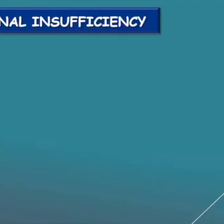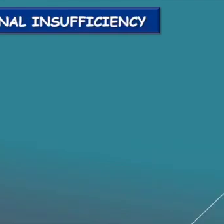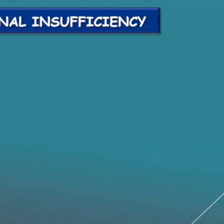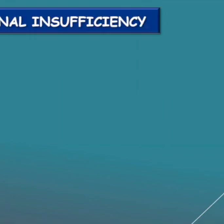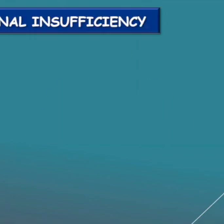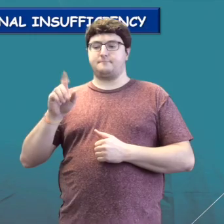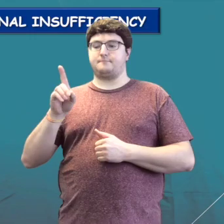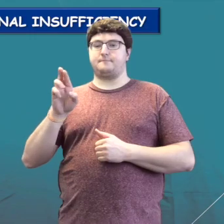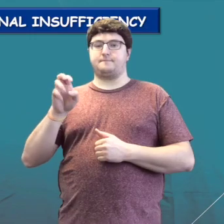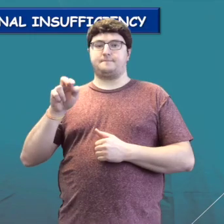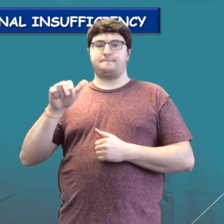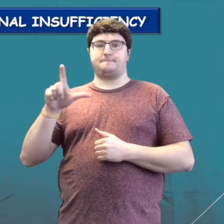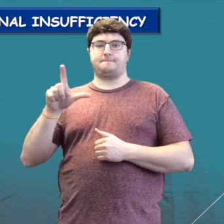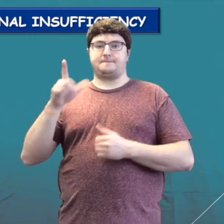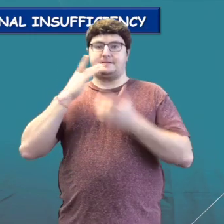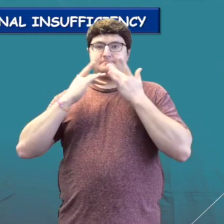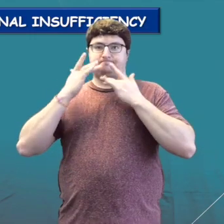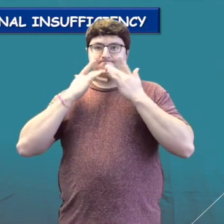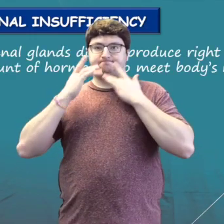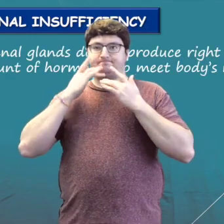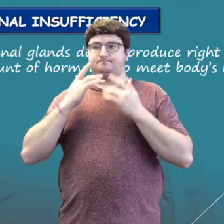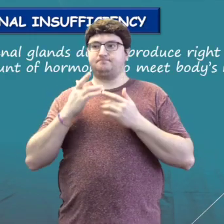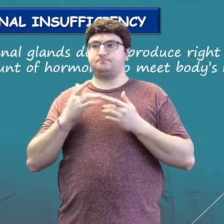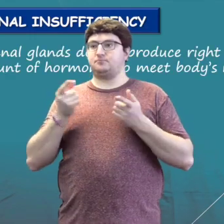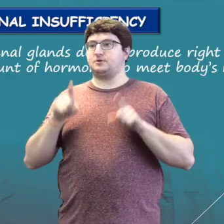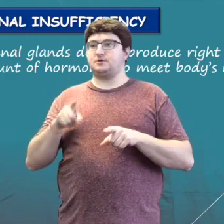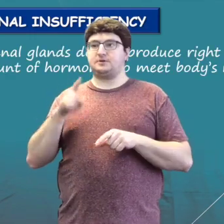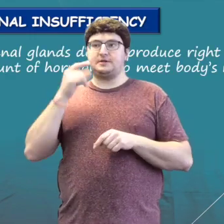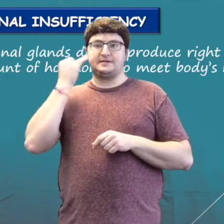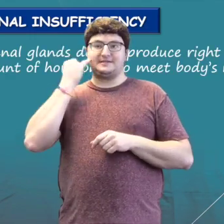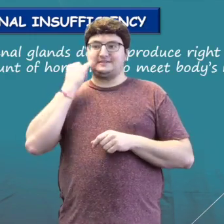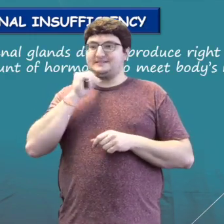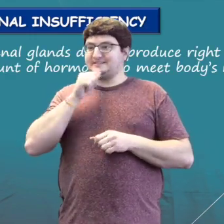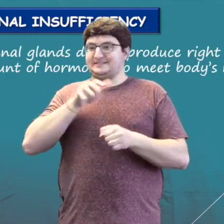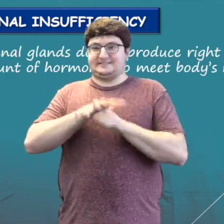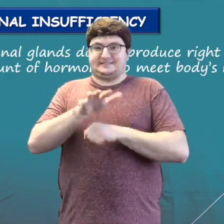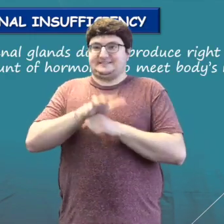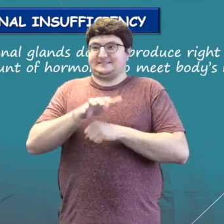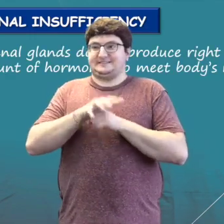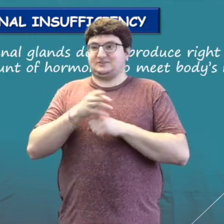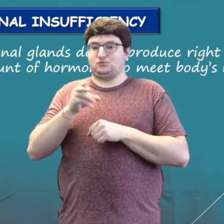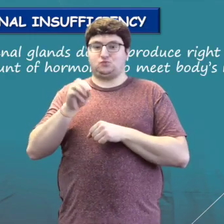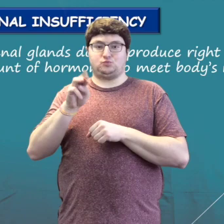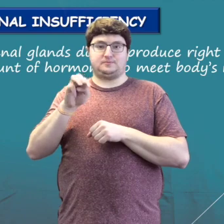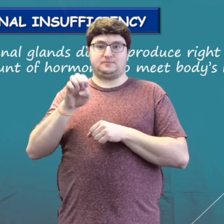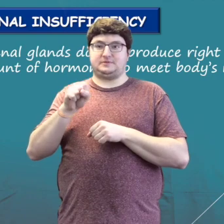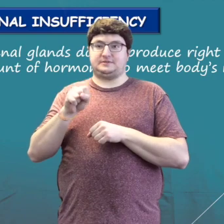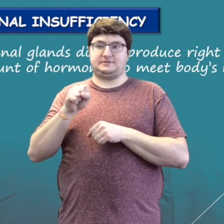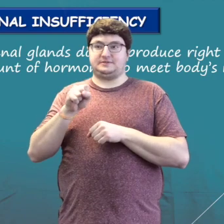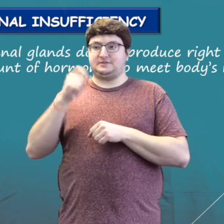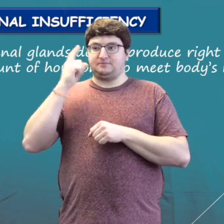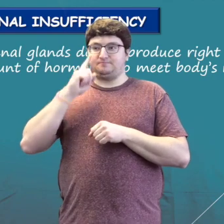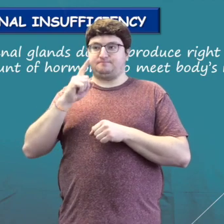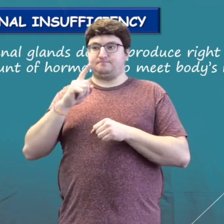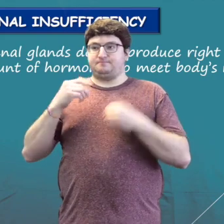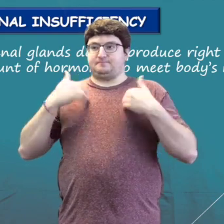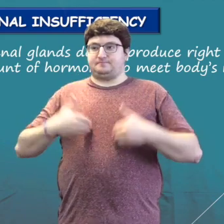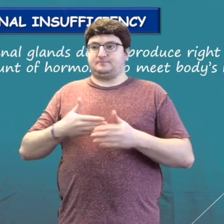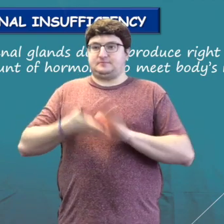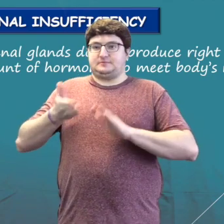Adrenal insufficiency occurs when the adrenal glands do not produce the right amount of hormones to meet the body's